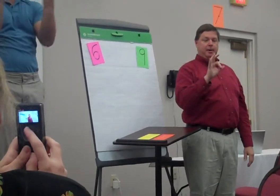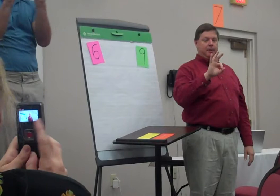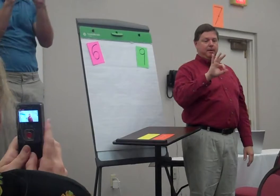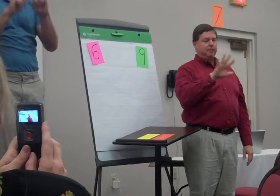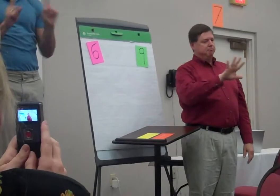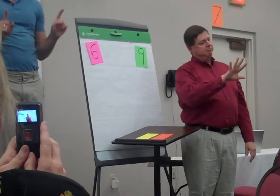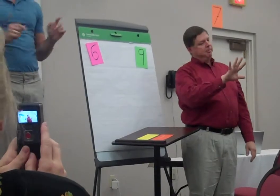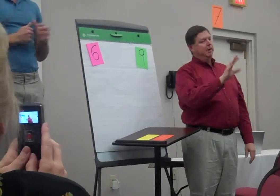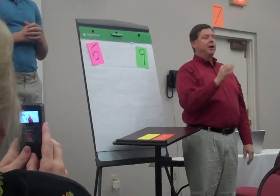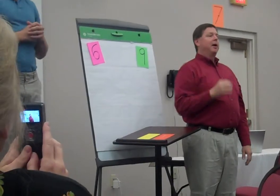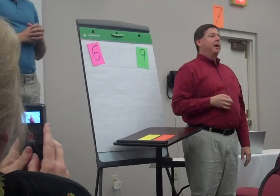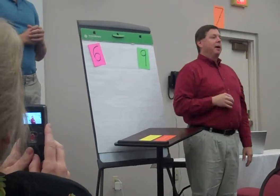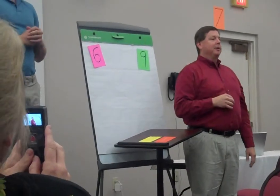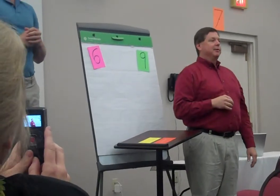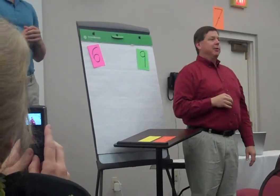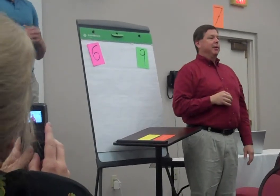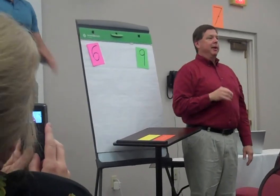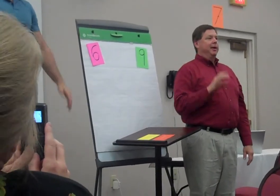Okay.